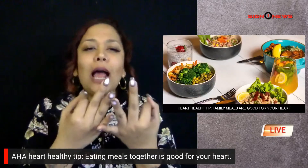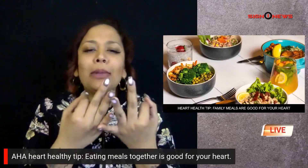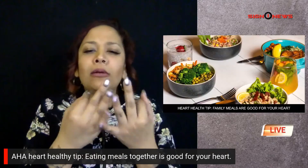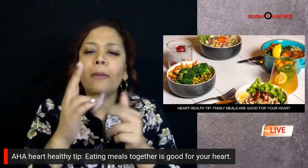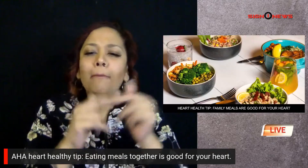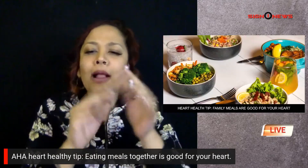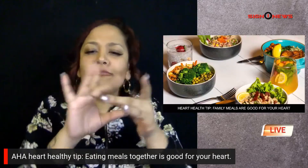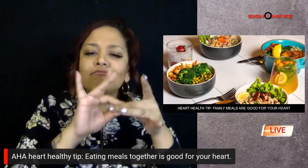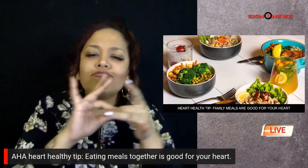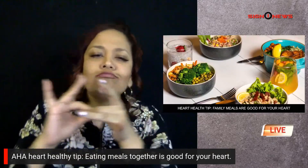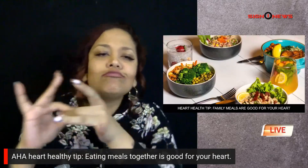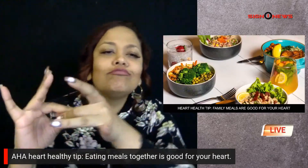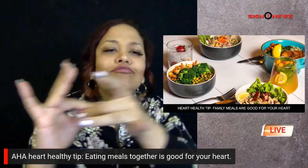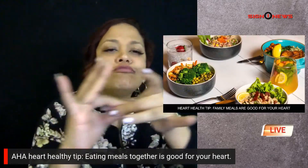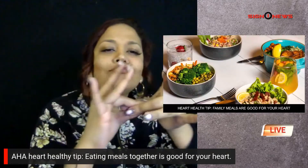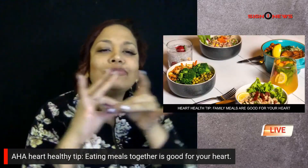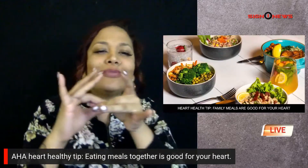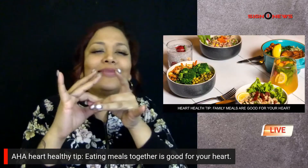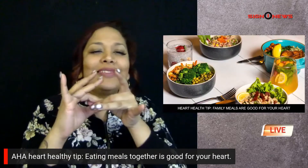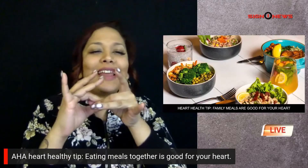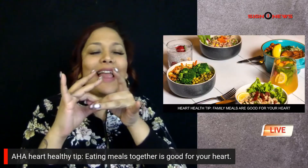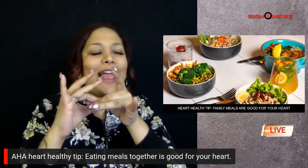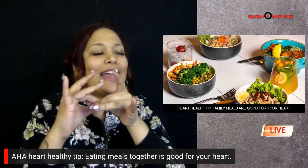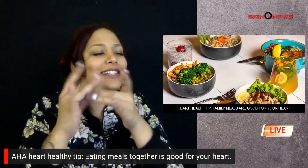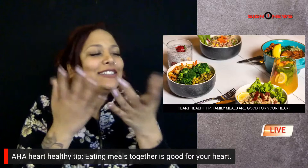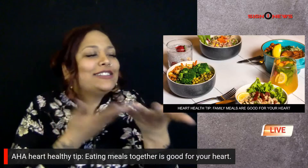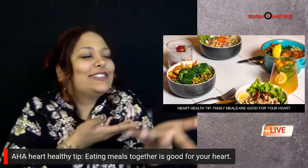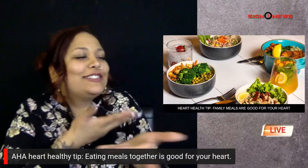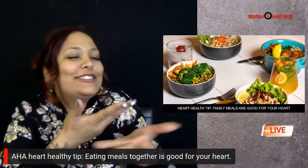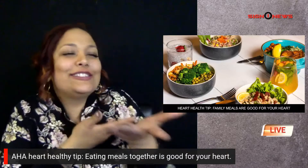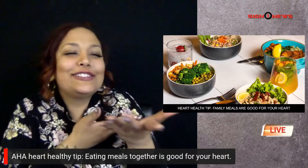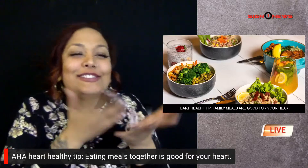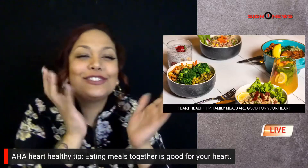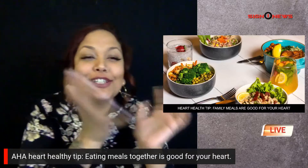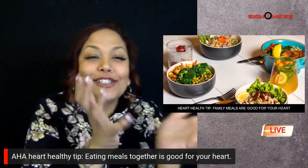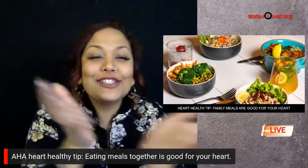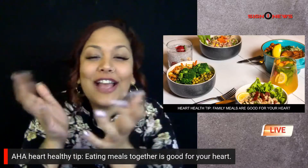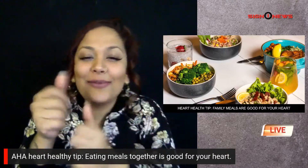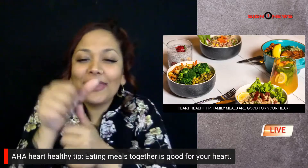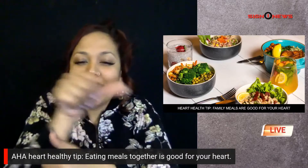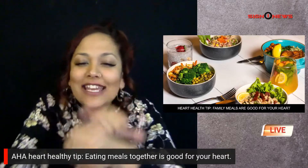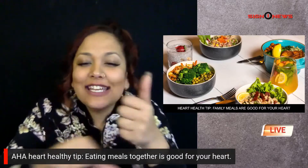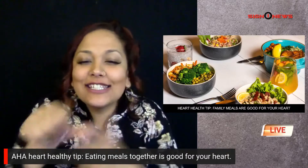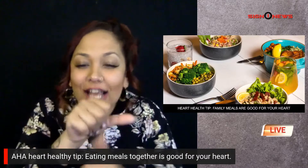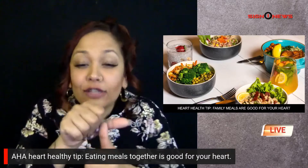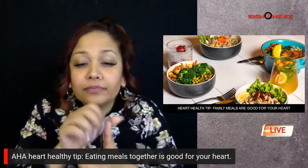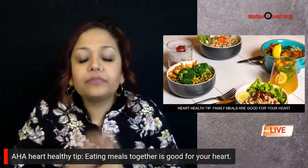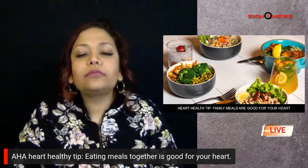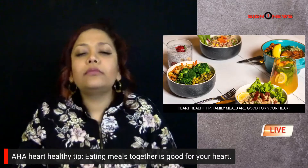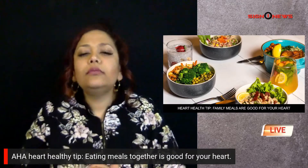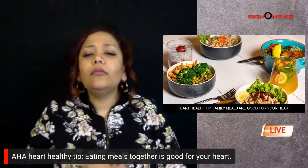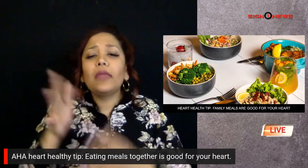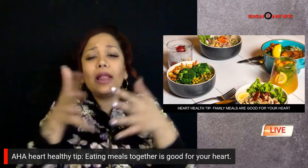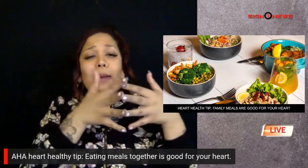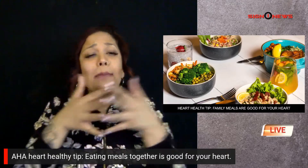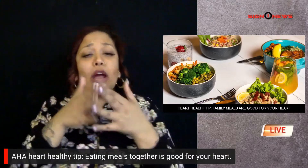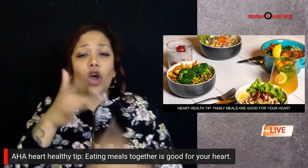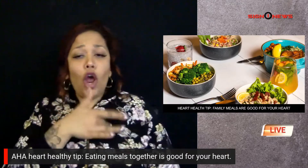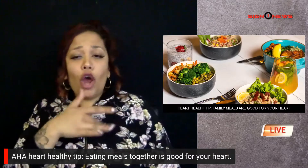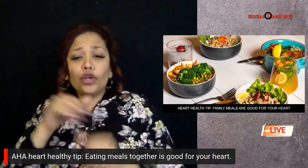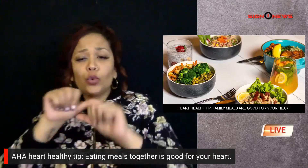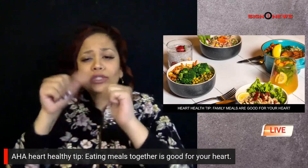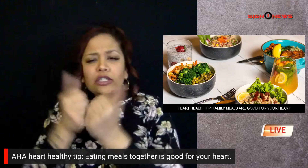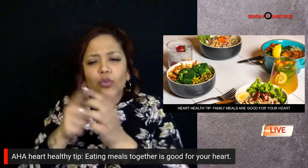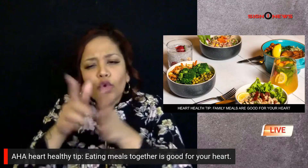reduce stress, boost self-esteem, and make the whole family feel connected by just talking to each other.